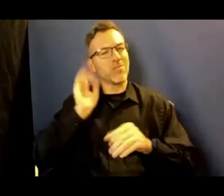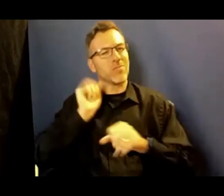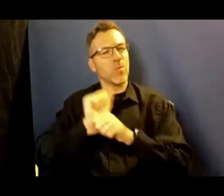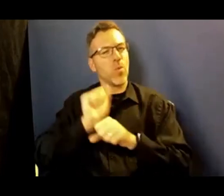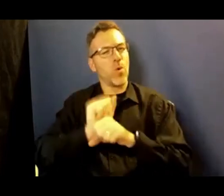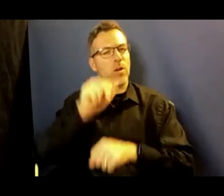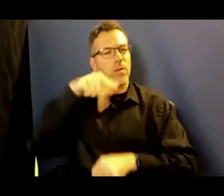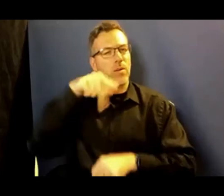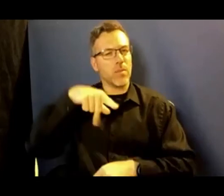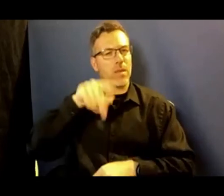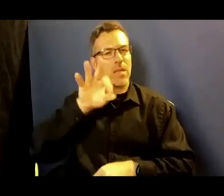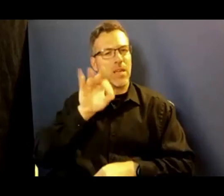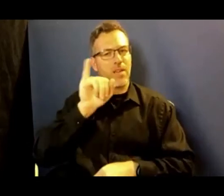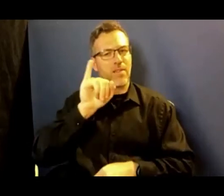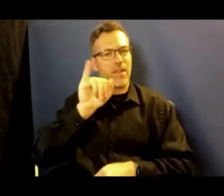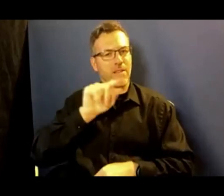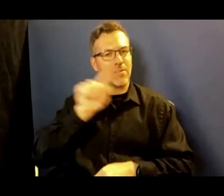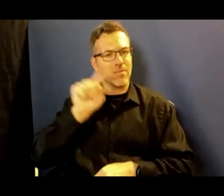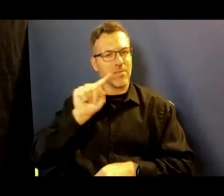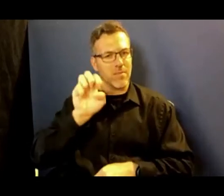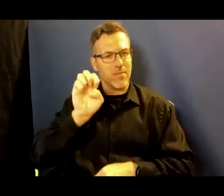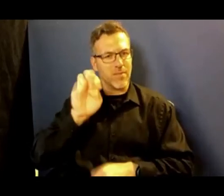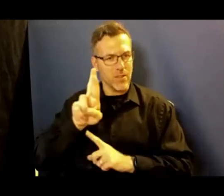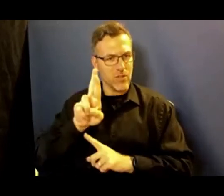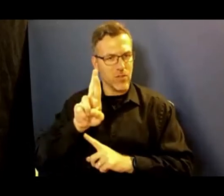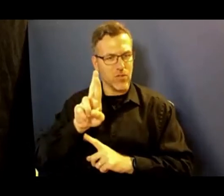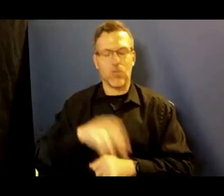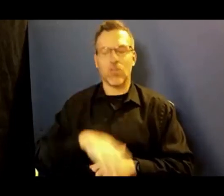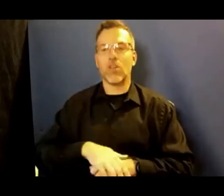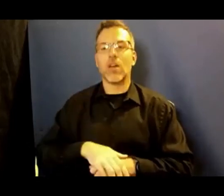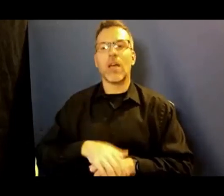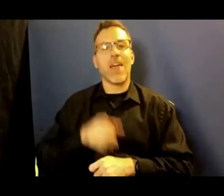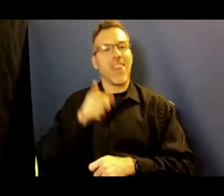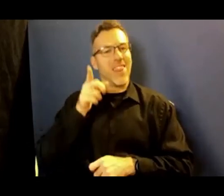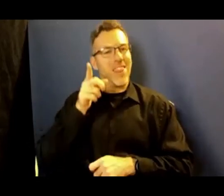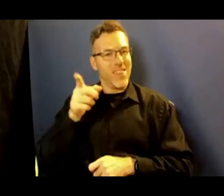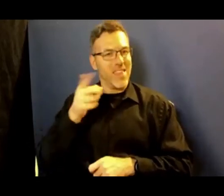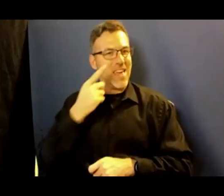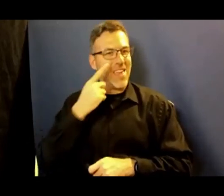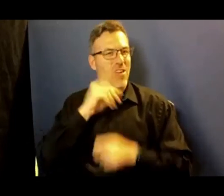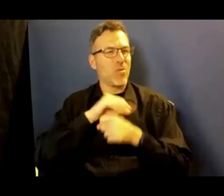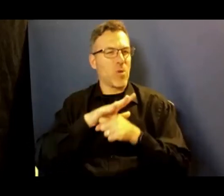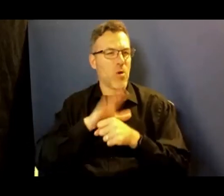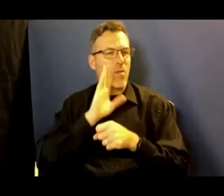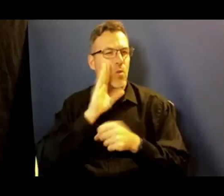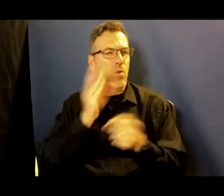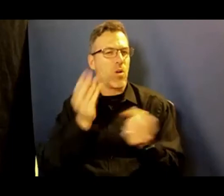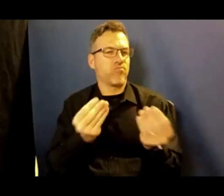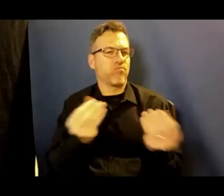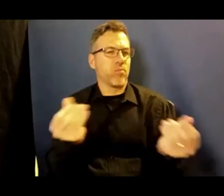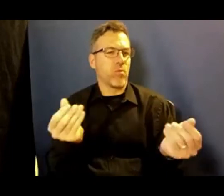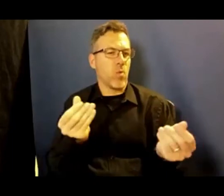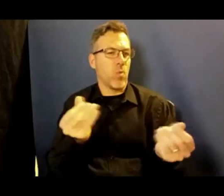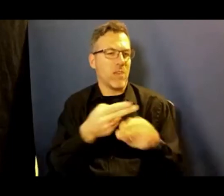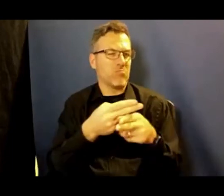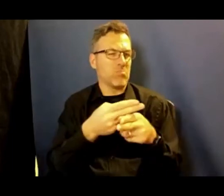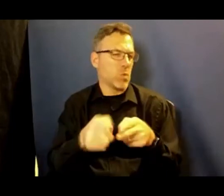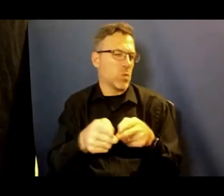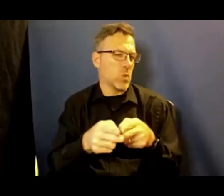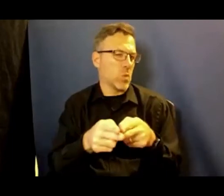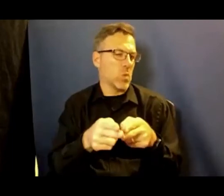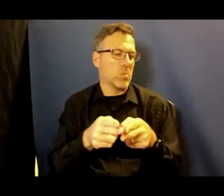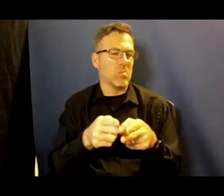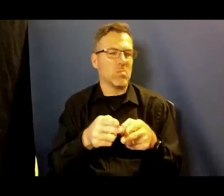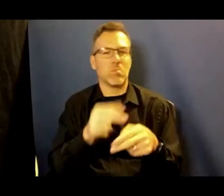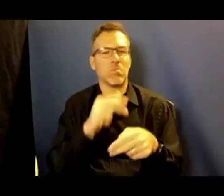COVID was going to go away on its own and we should not develop a vaccine, who theorized that